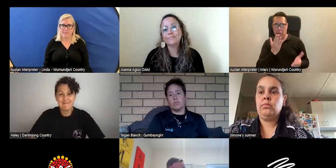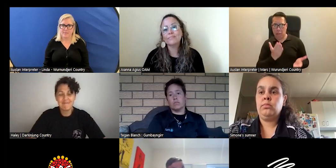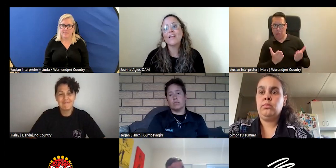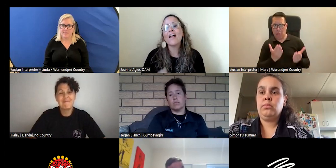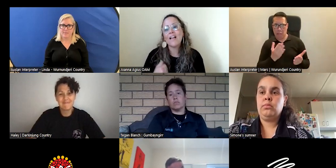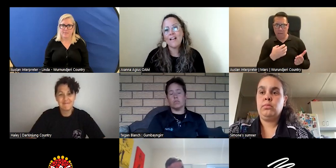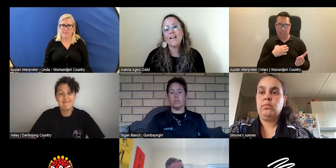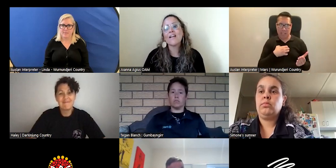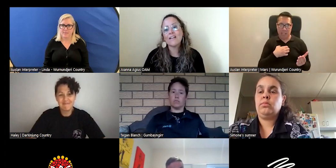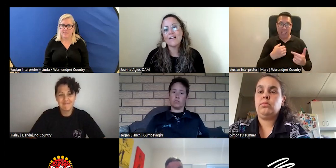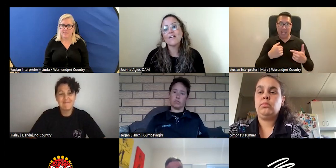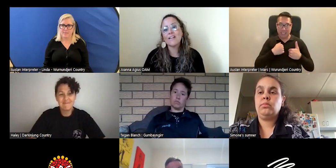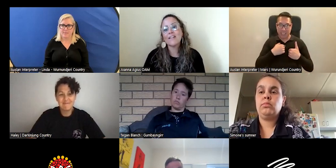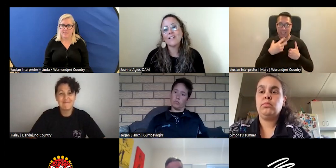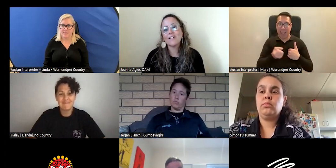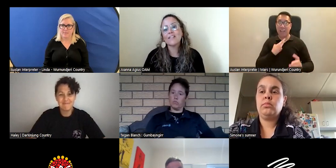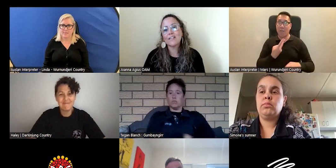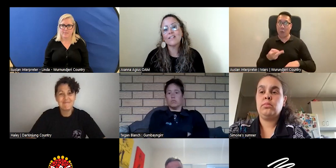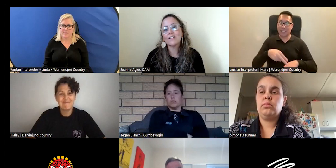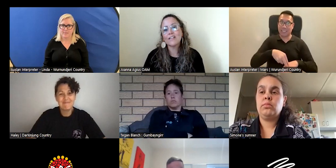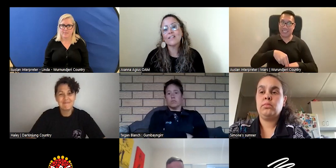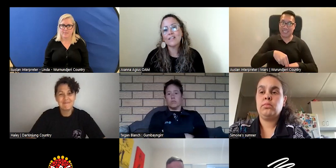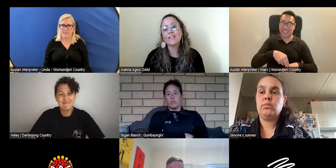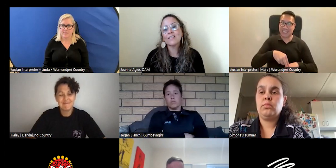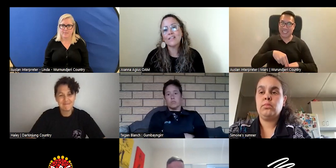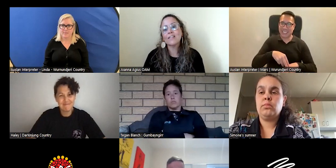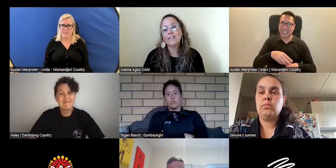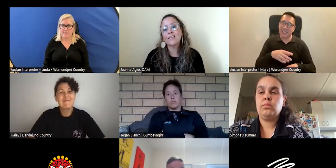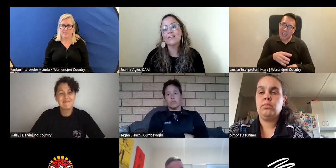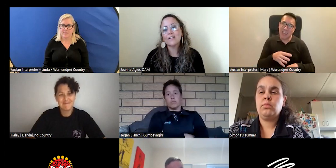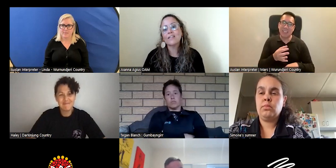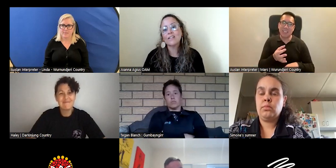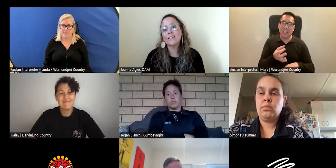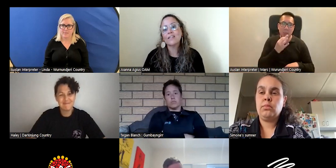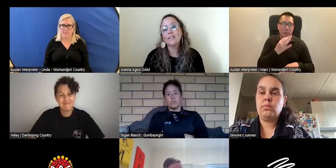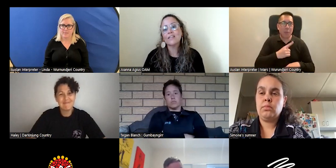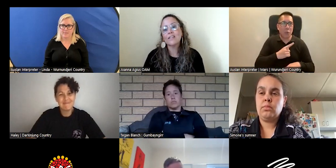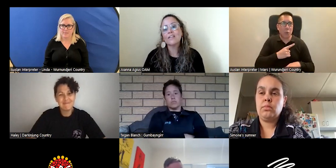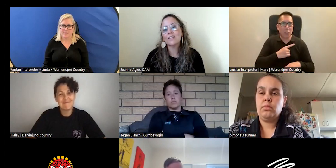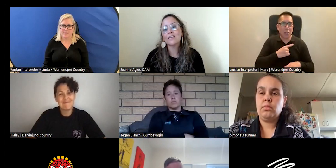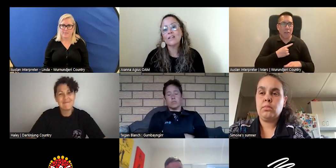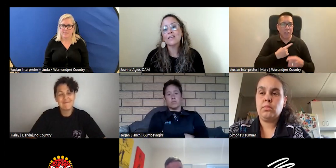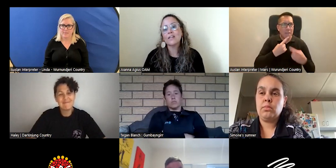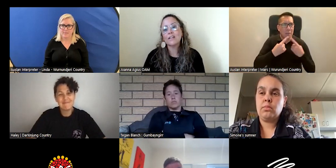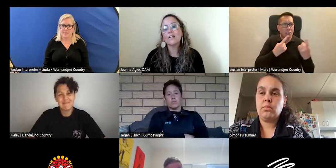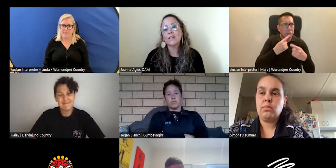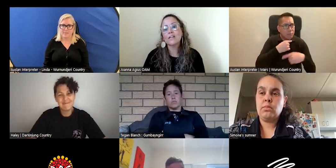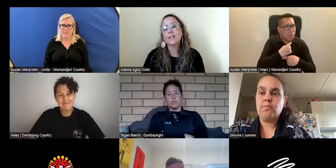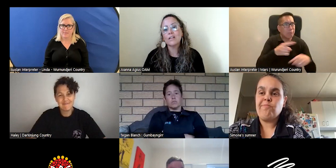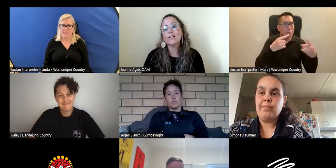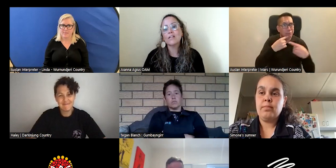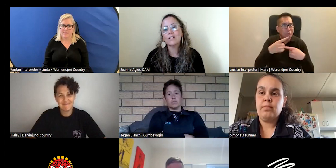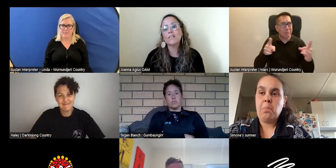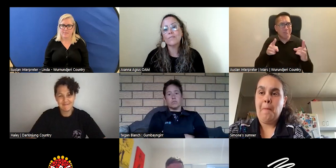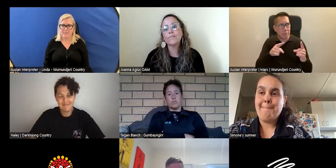us having a voice. And, that's a little bit because of the messaging that's being put out. But as we